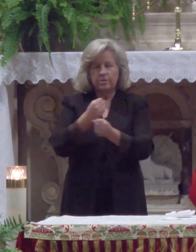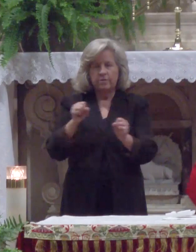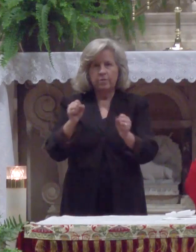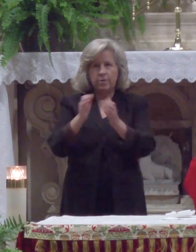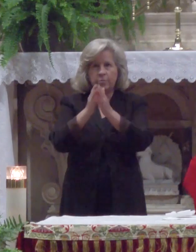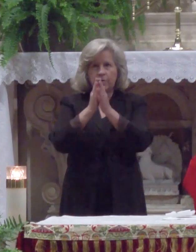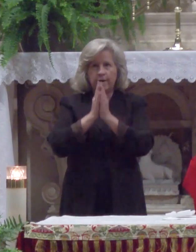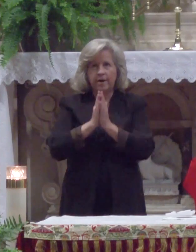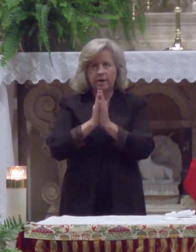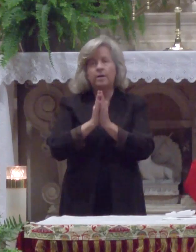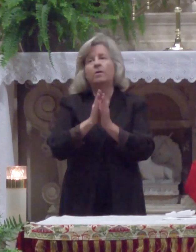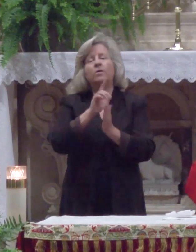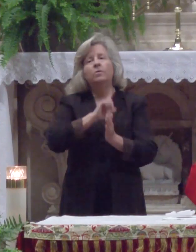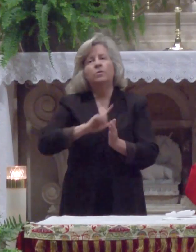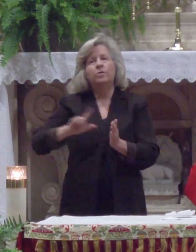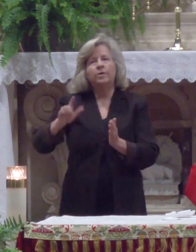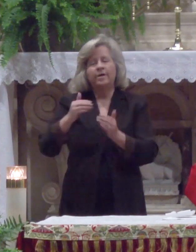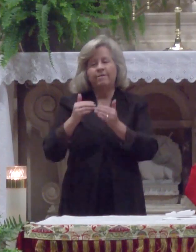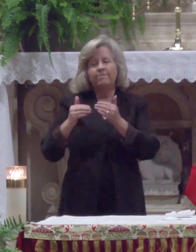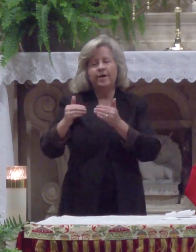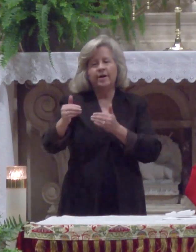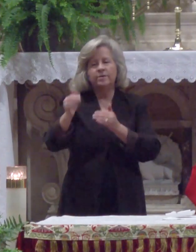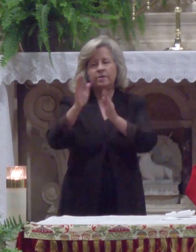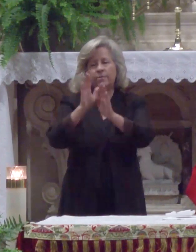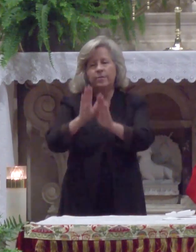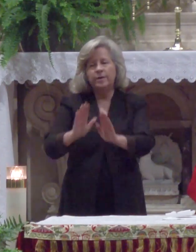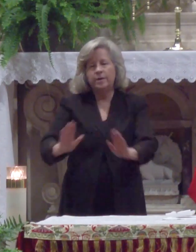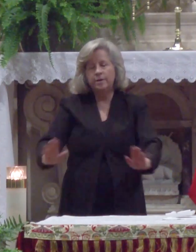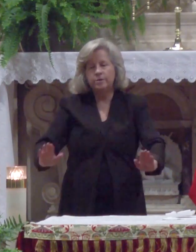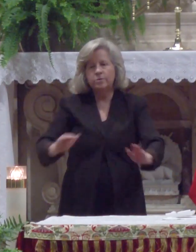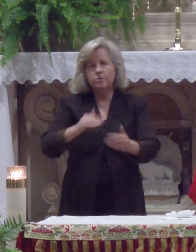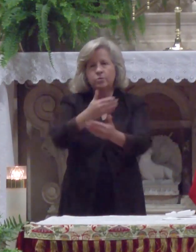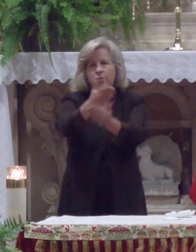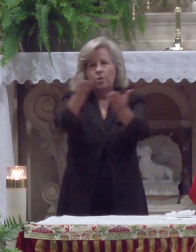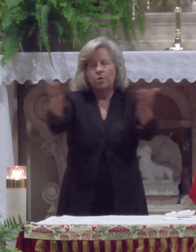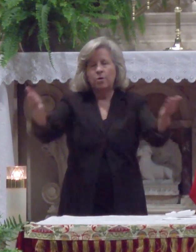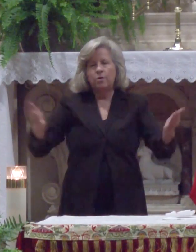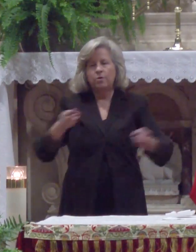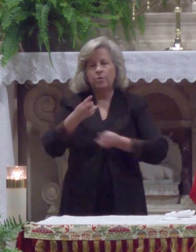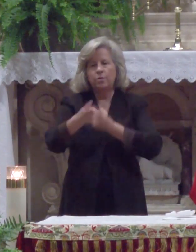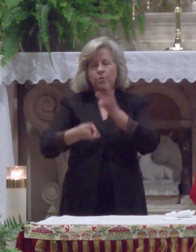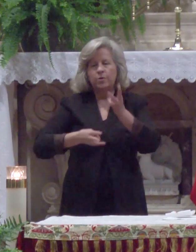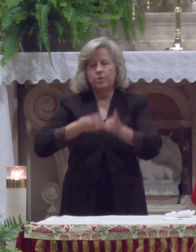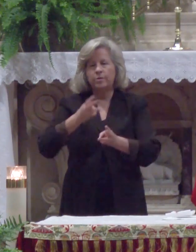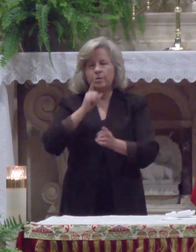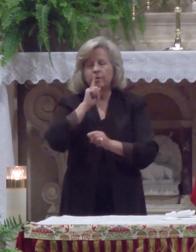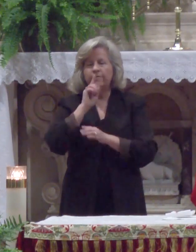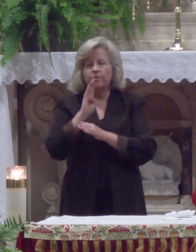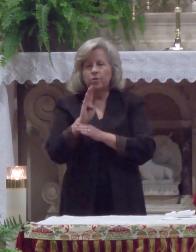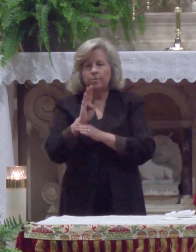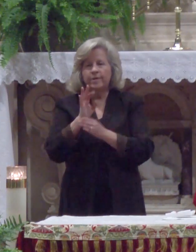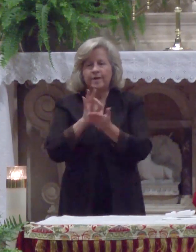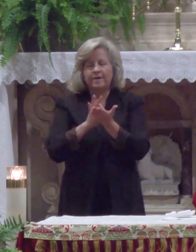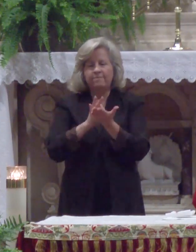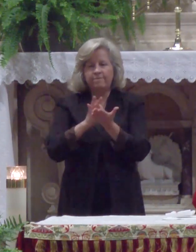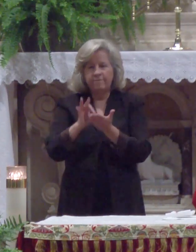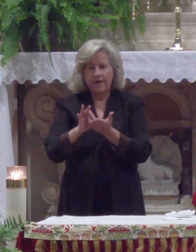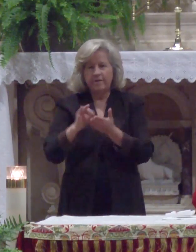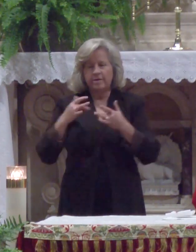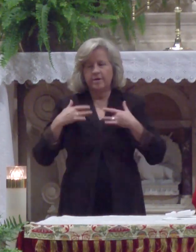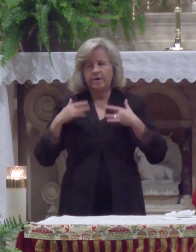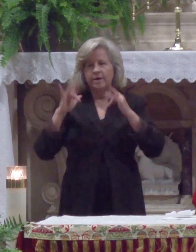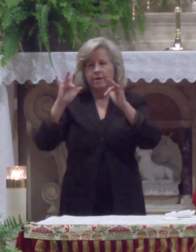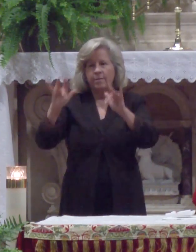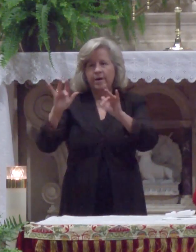Lord, advance the peace and salvation of all the world. Be pleased to confirm in faith and charity your pilgrim church